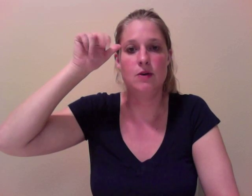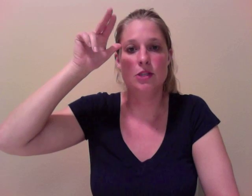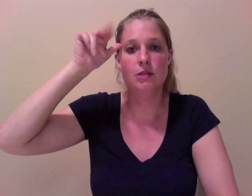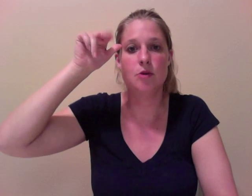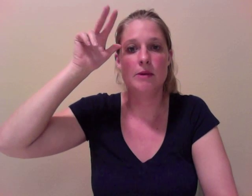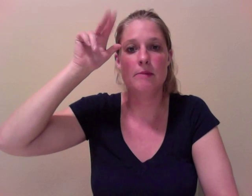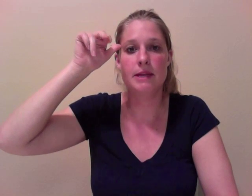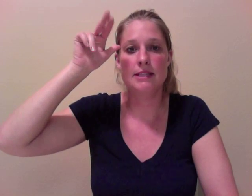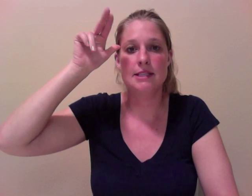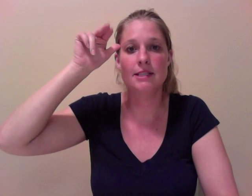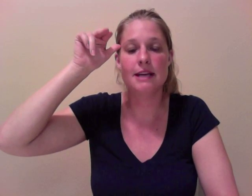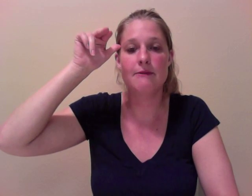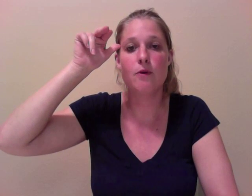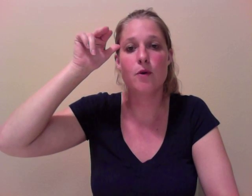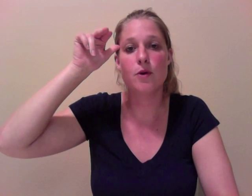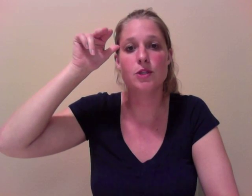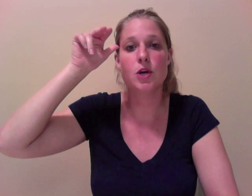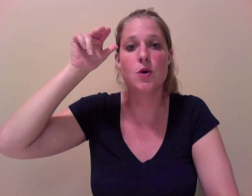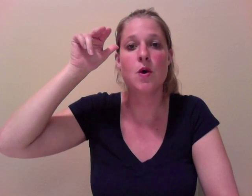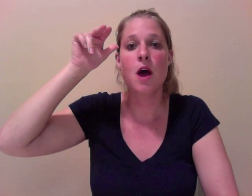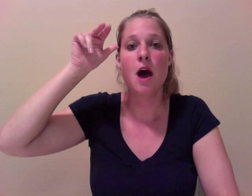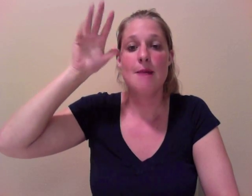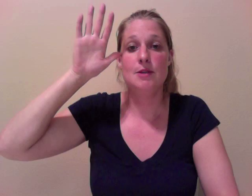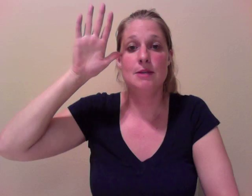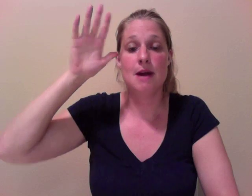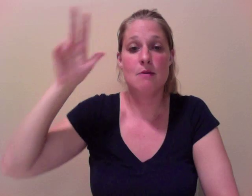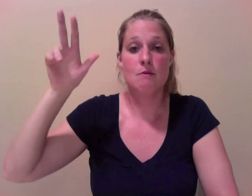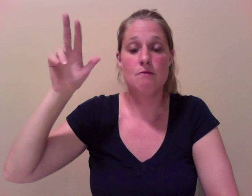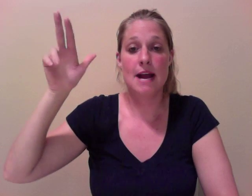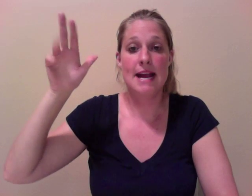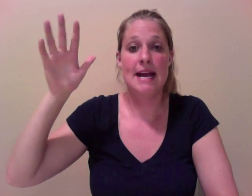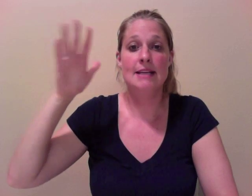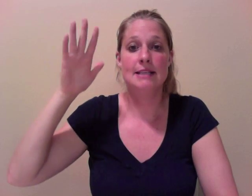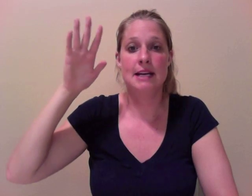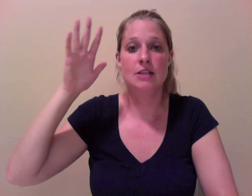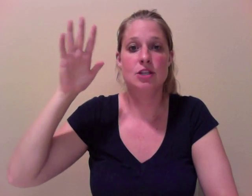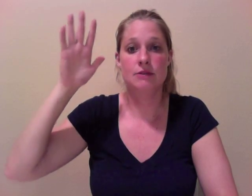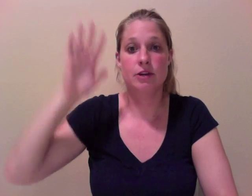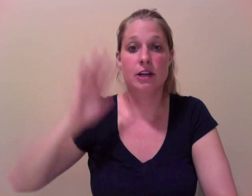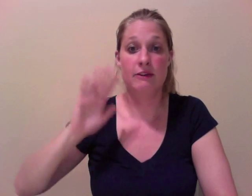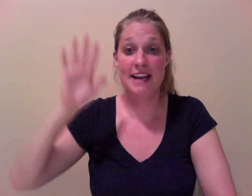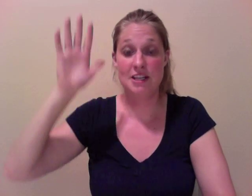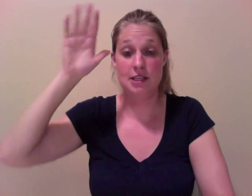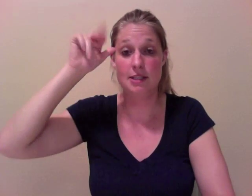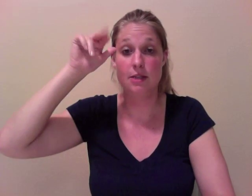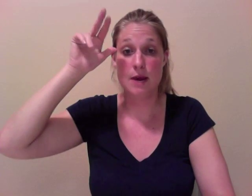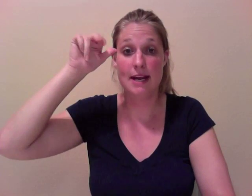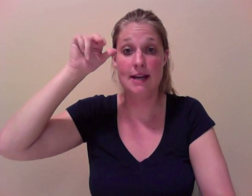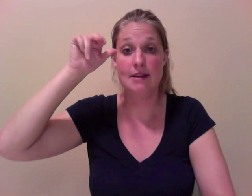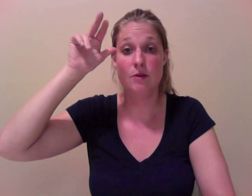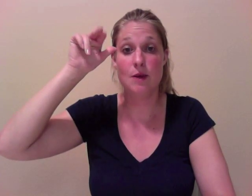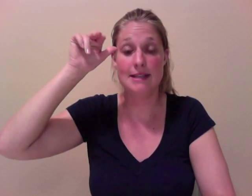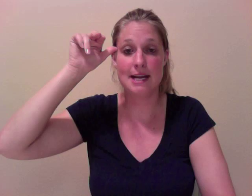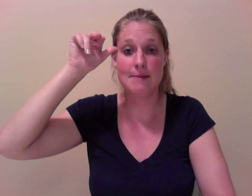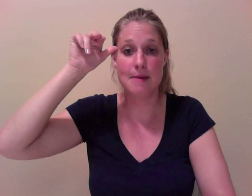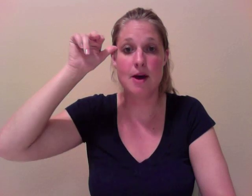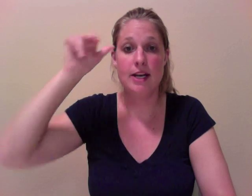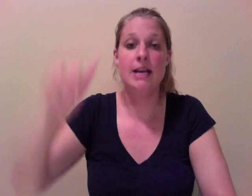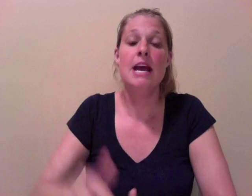just a moment, but this is the sign for horse. So I'm using my right hand, and just for clarification, this is the right side of my body. If